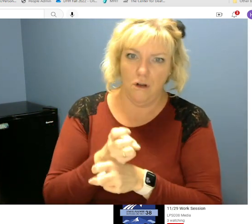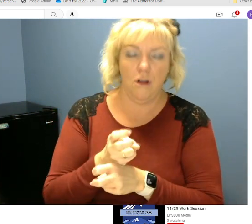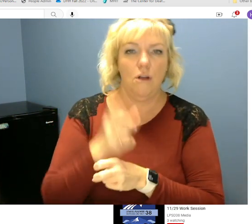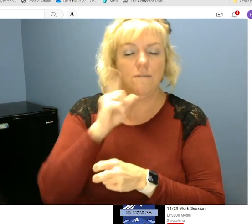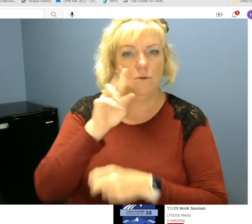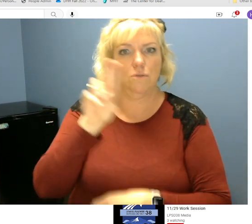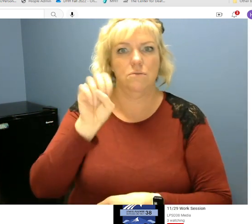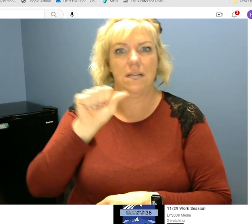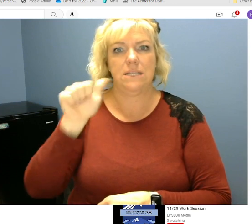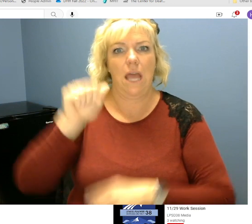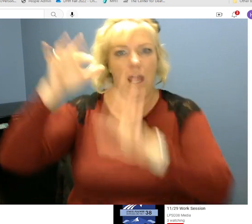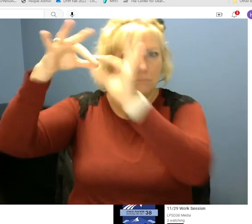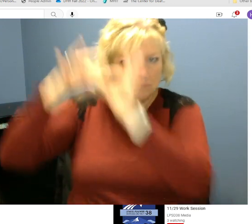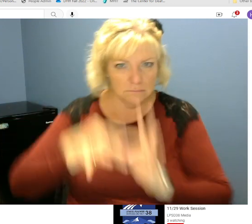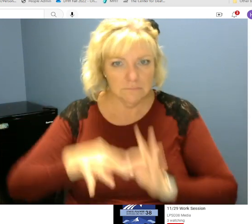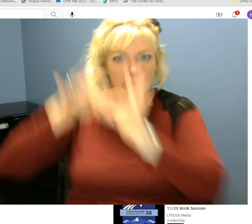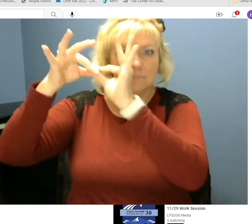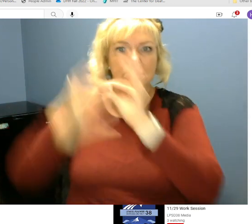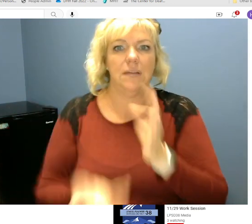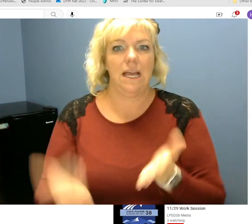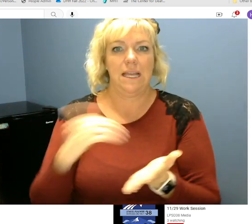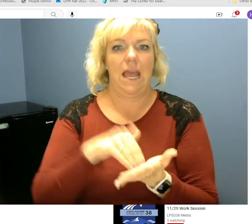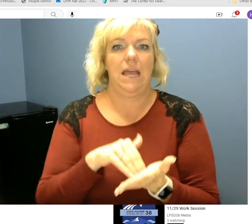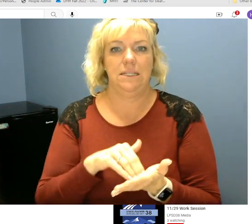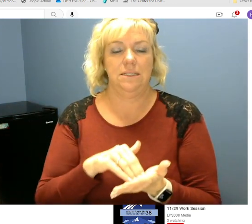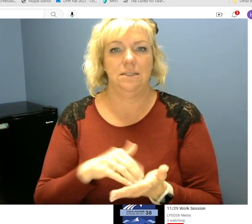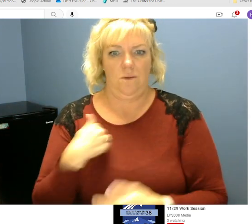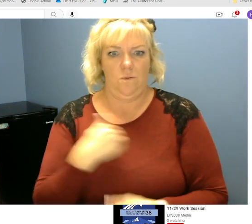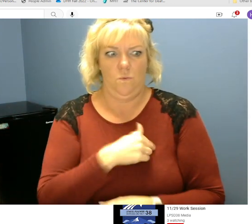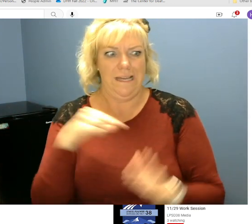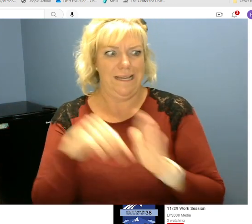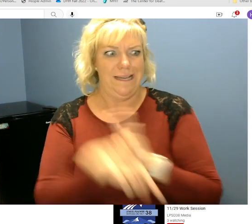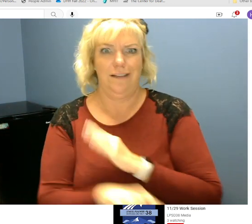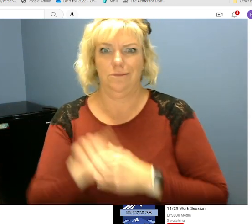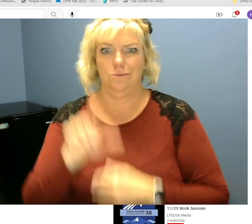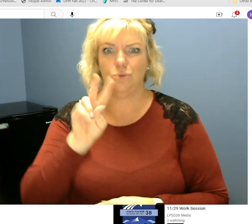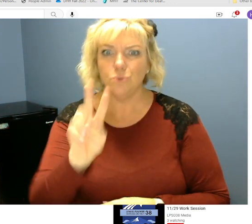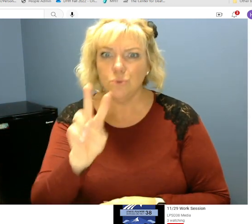before. And that's the significance of starting with Lincoln's 10% plan.